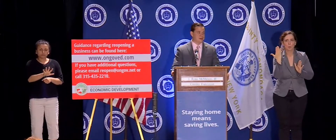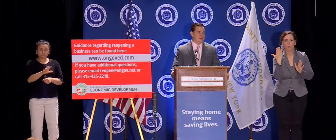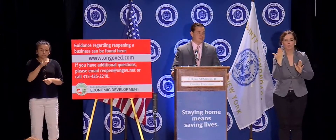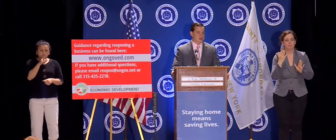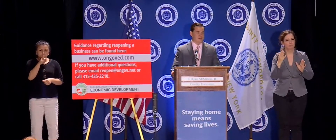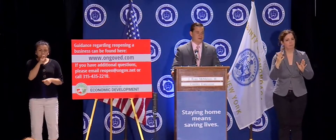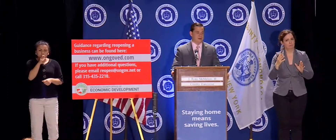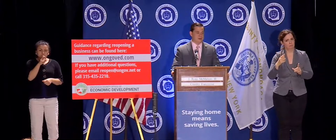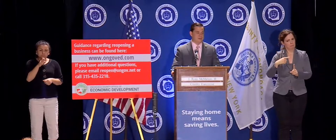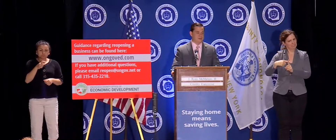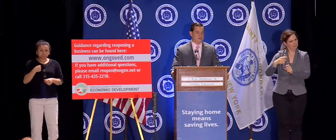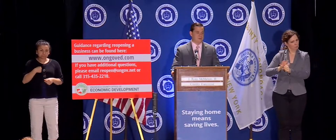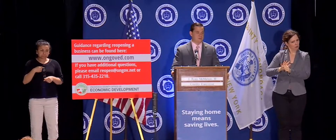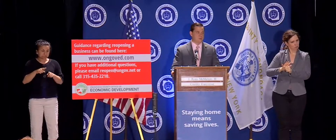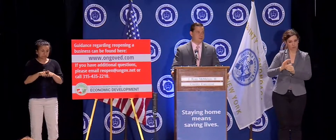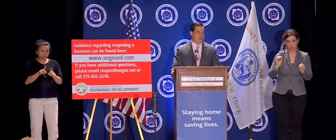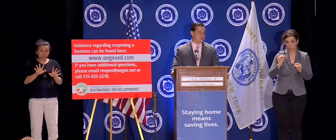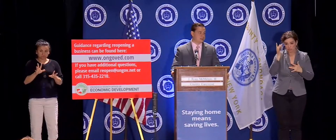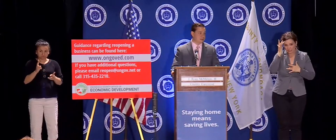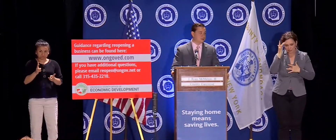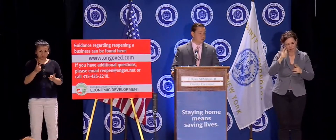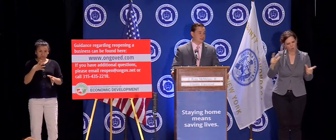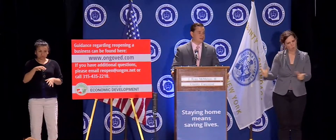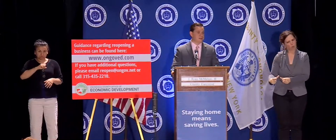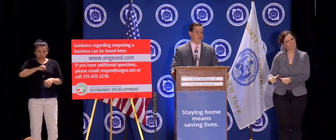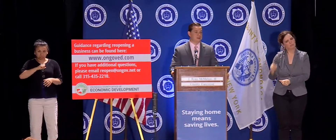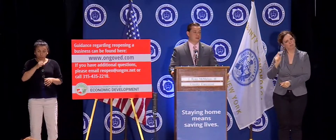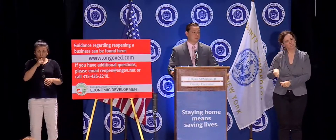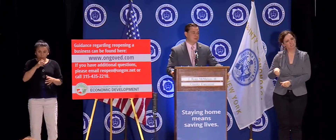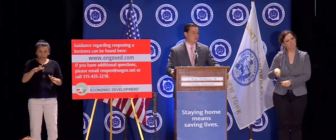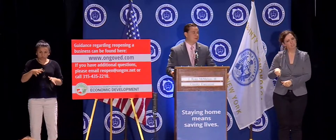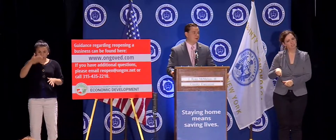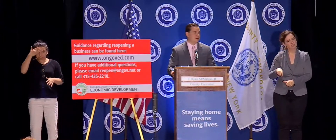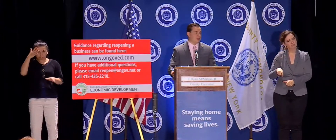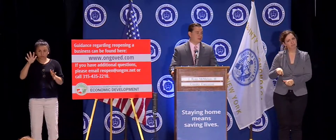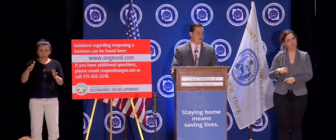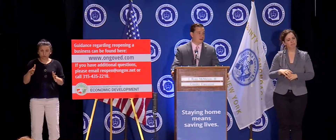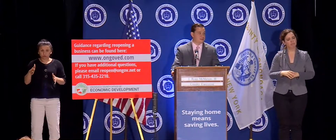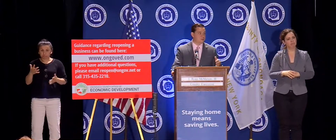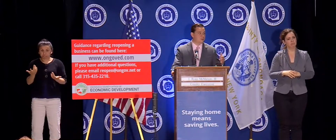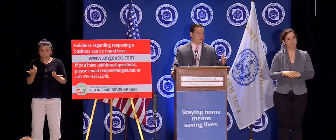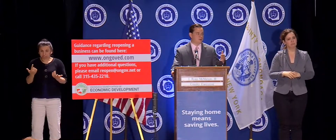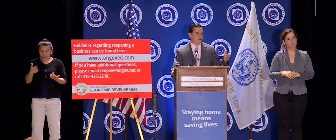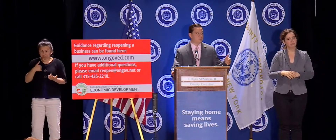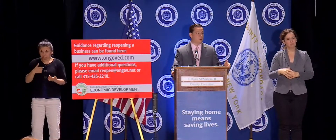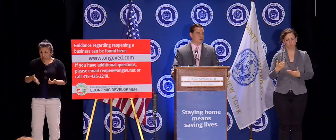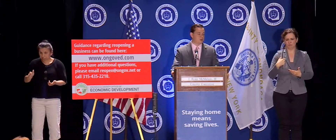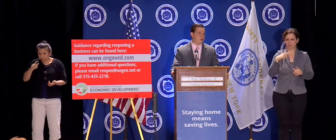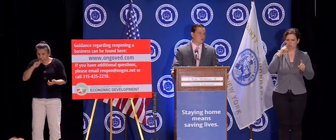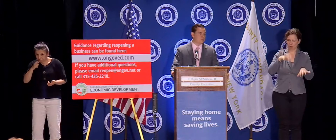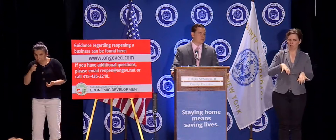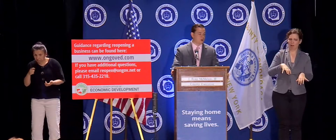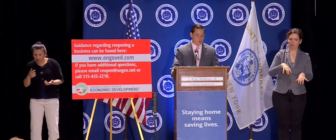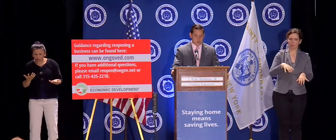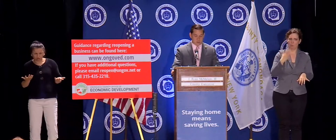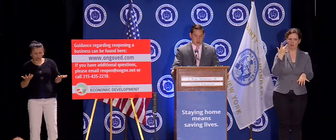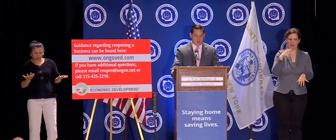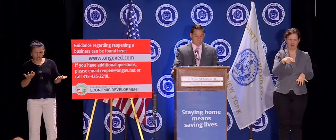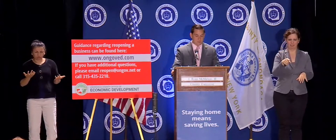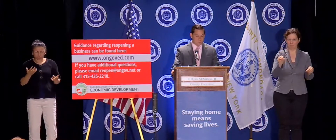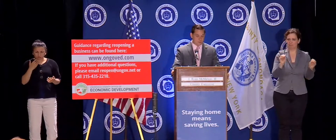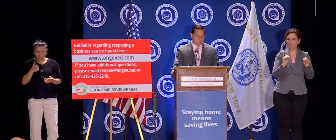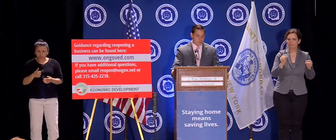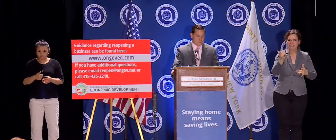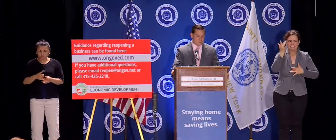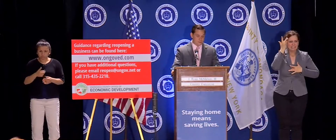are not sick, and some of them just want tested to get tested, and they found out that they've had some level of exposure to COVID. So, Can we